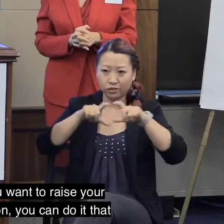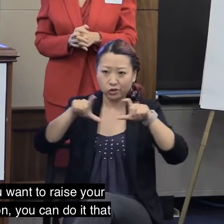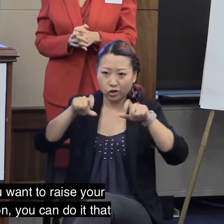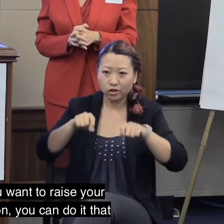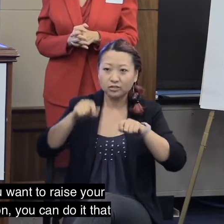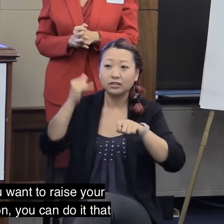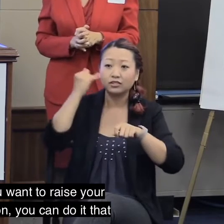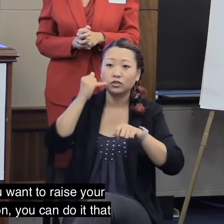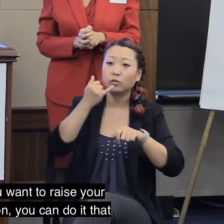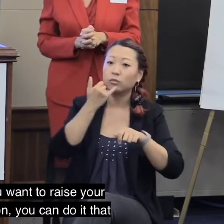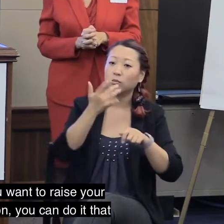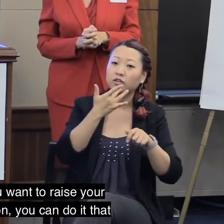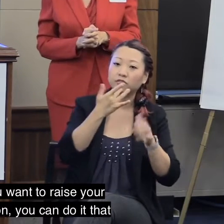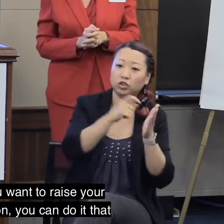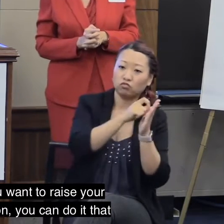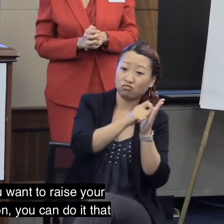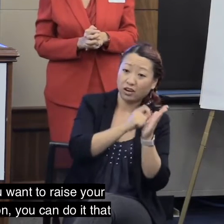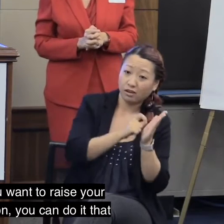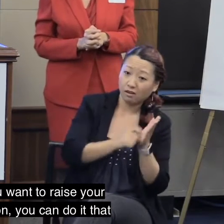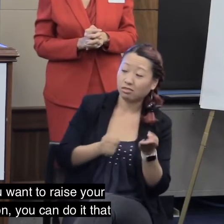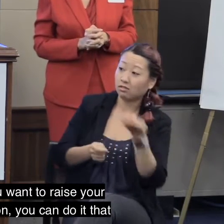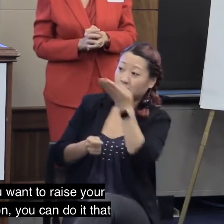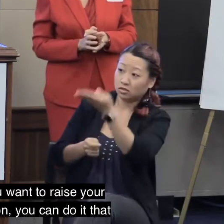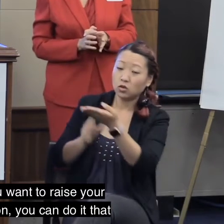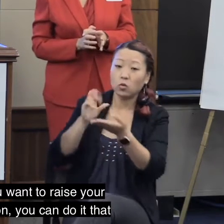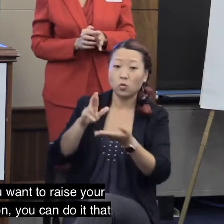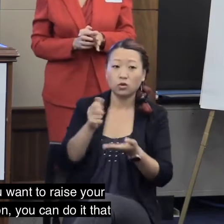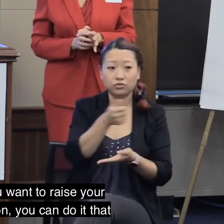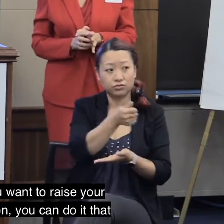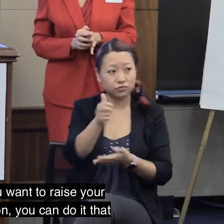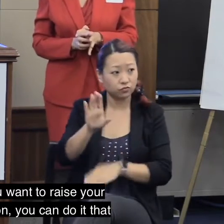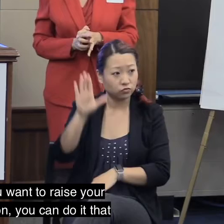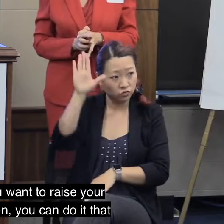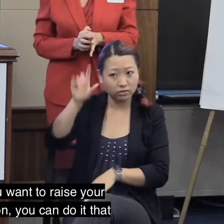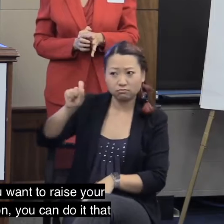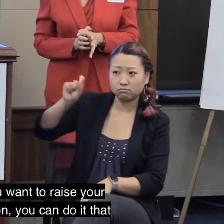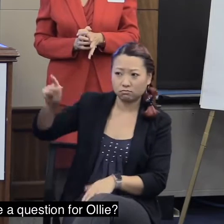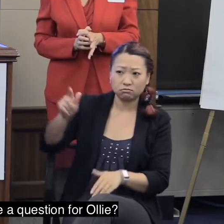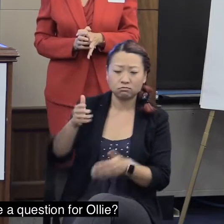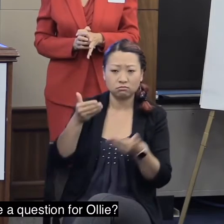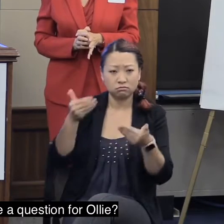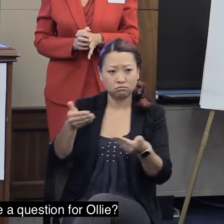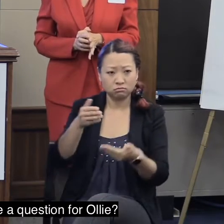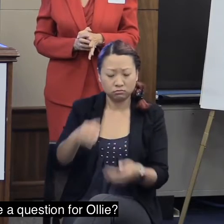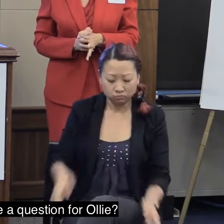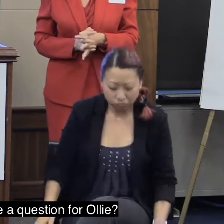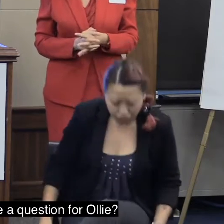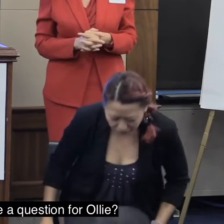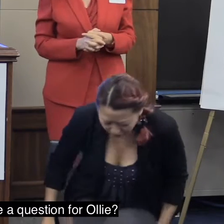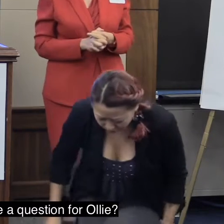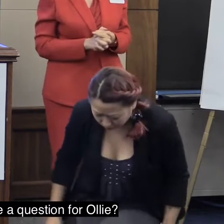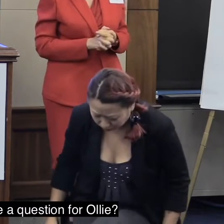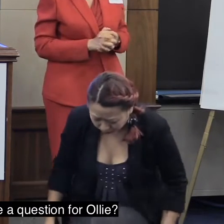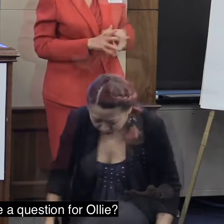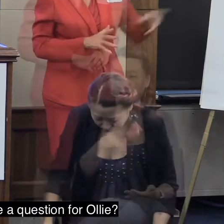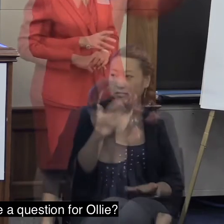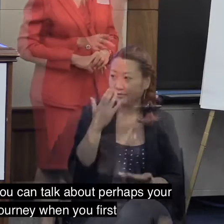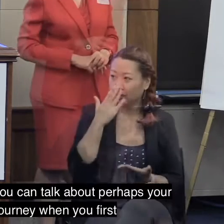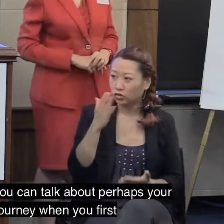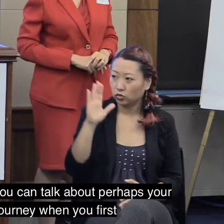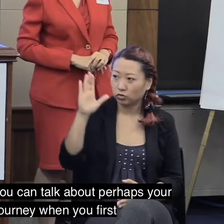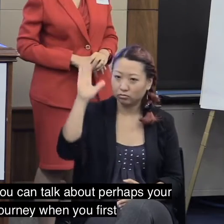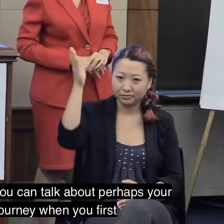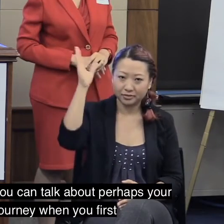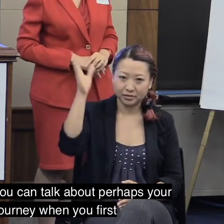can. Or if you want to raise your hand and ask a question, you can do it that way. Does anybody have a question for Ollie?